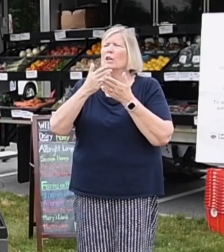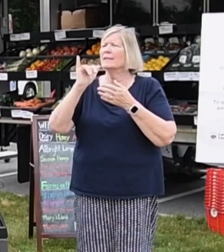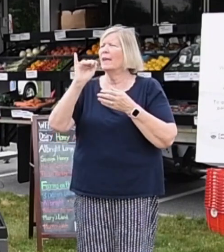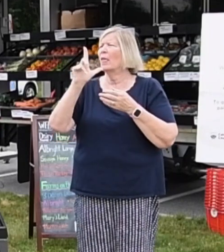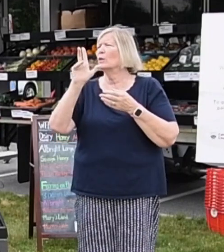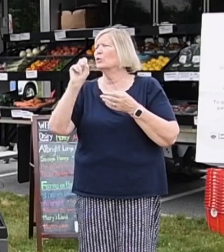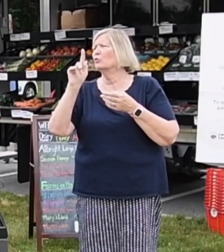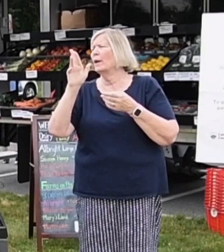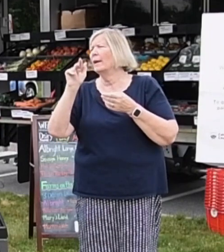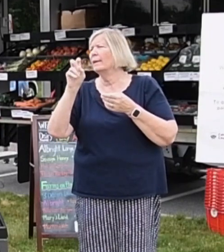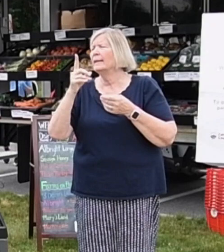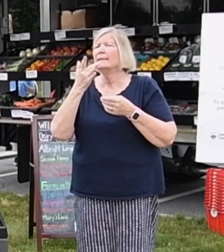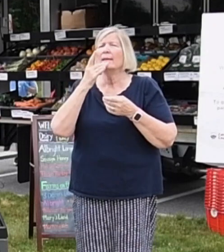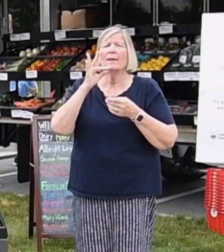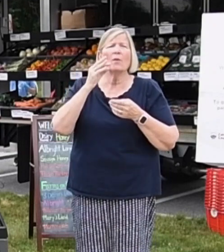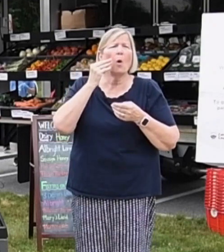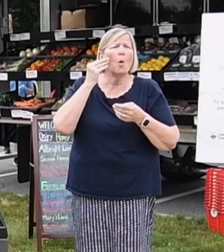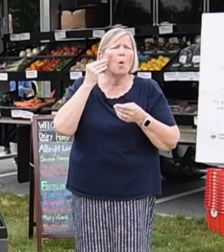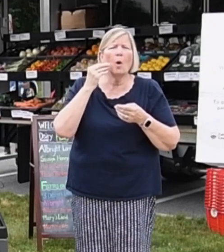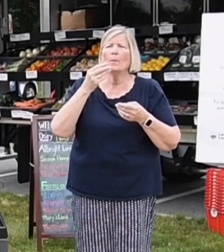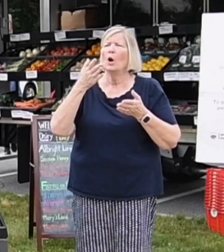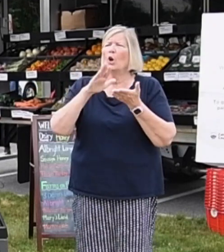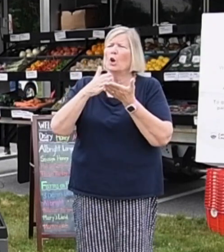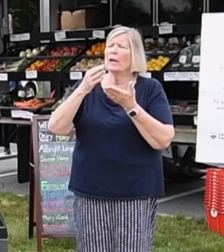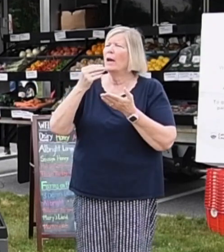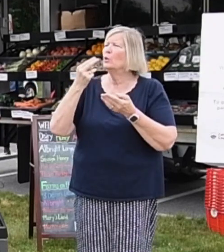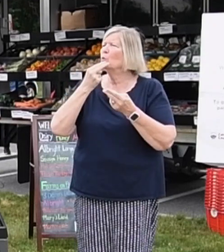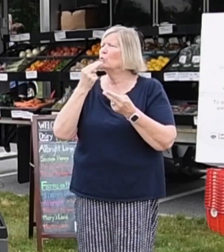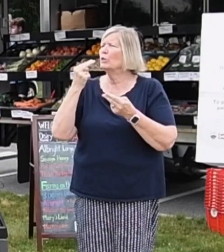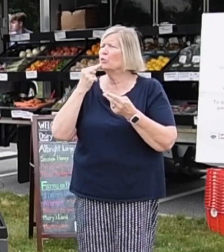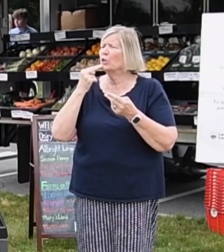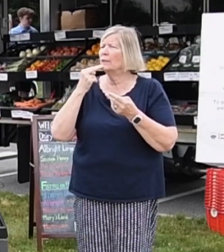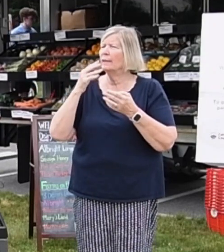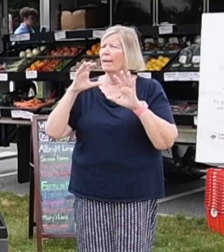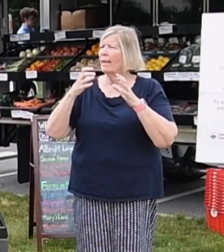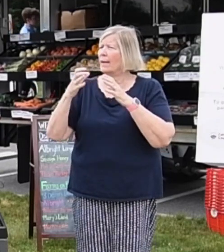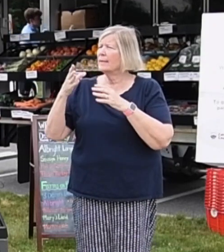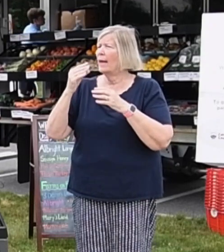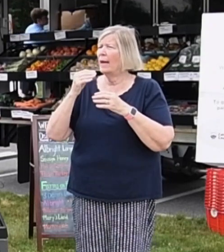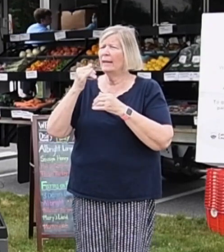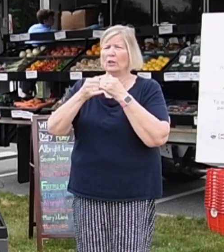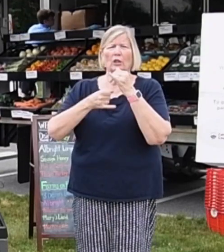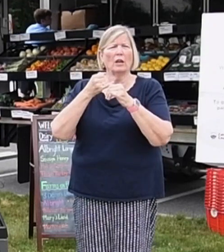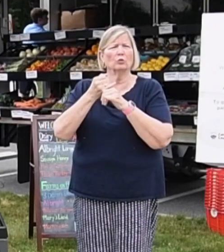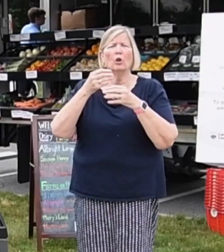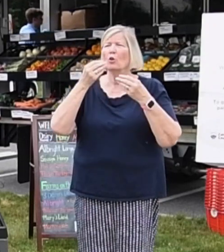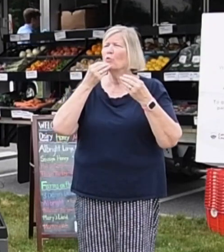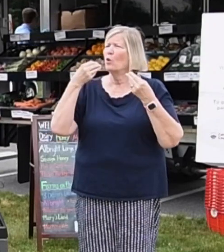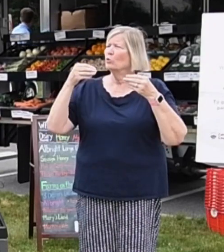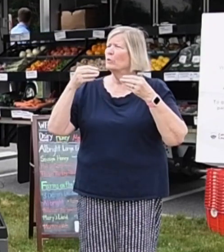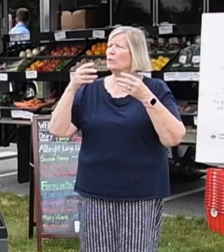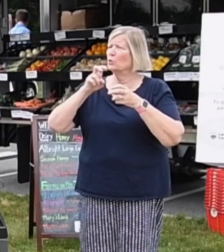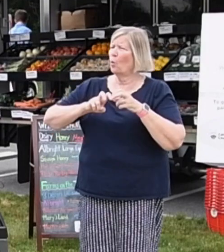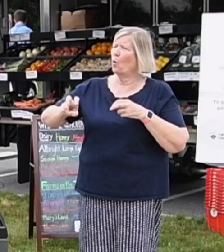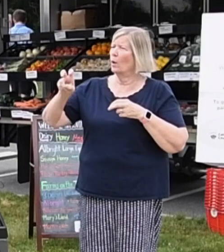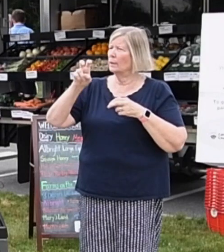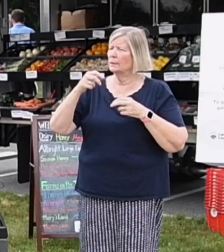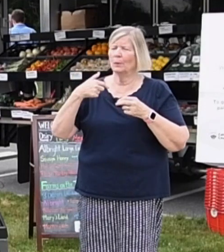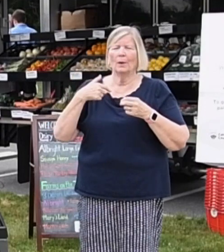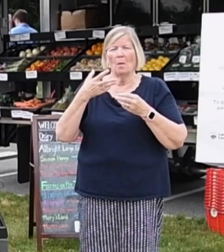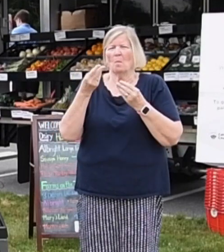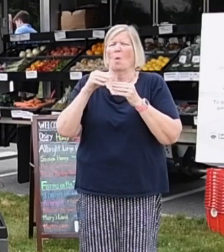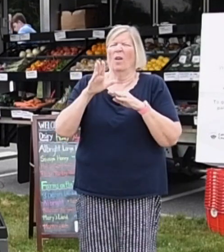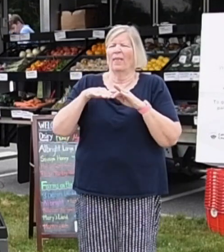of Home, cooking and nutrition classes, and international grocery store tours, and so much more. We are so pleased